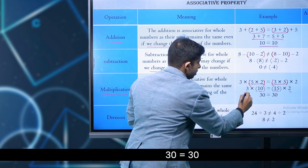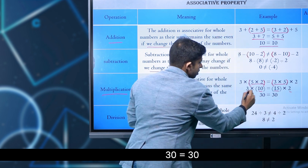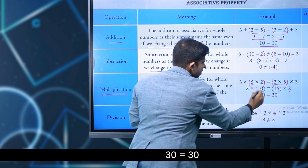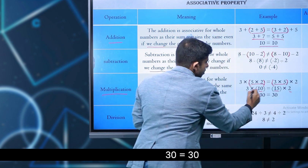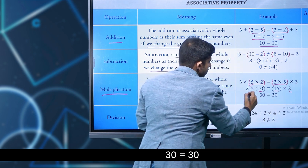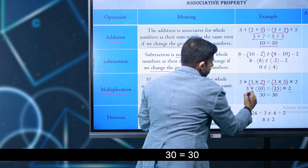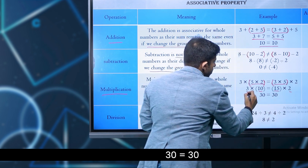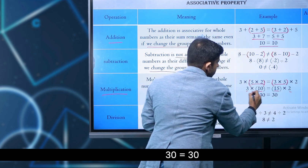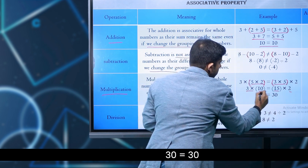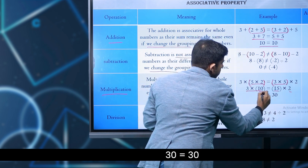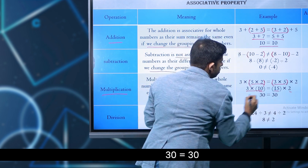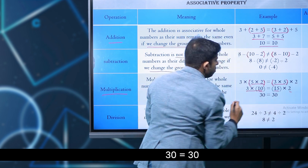30 is equal to 30.